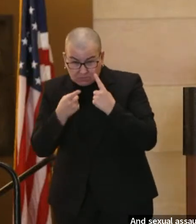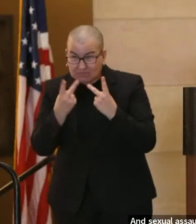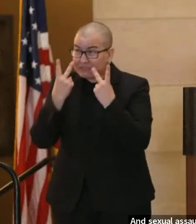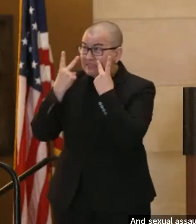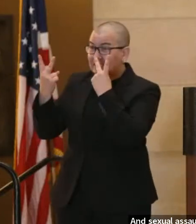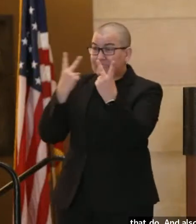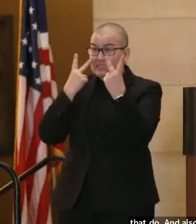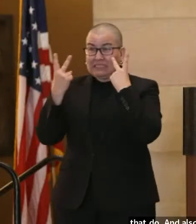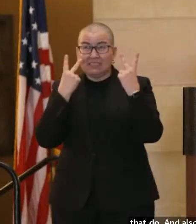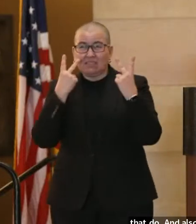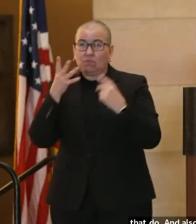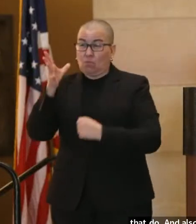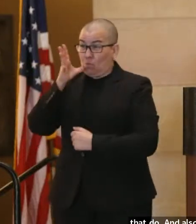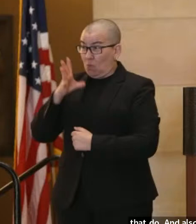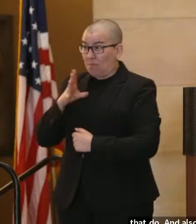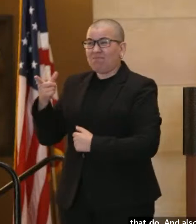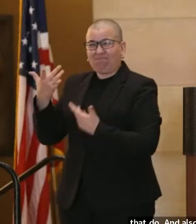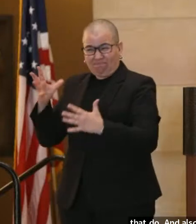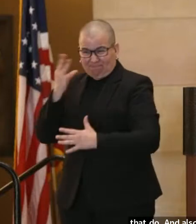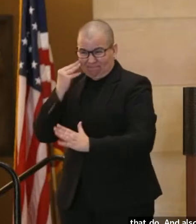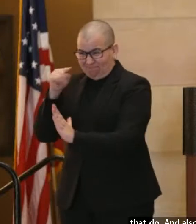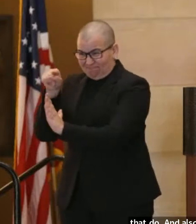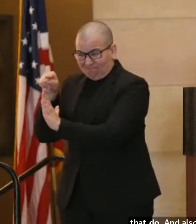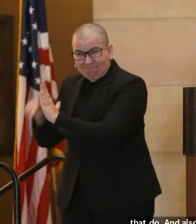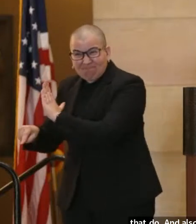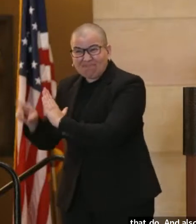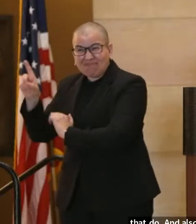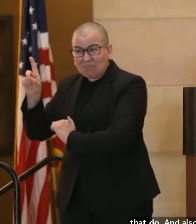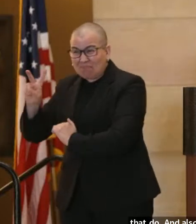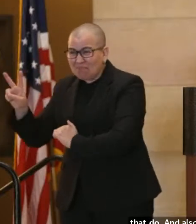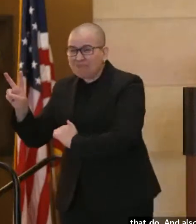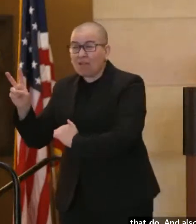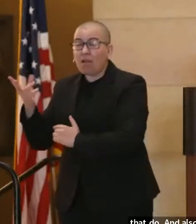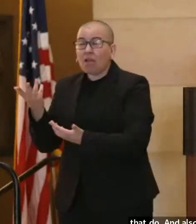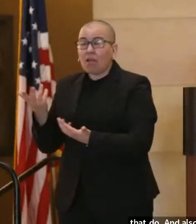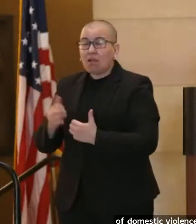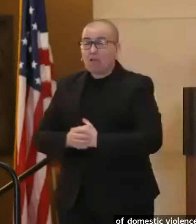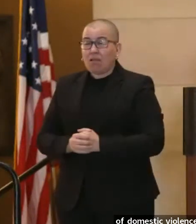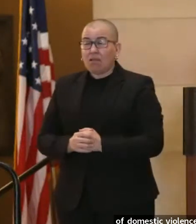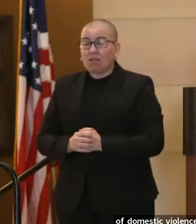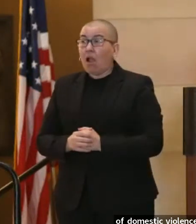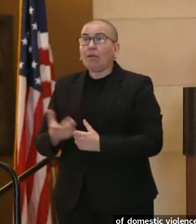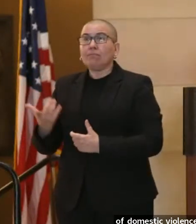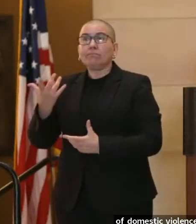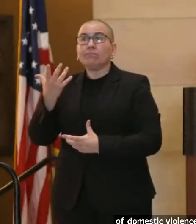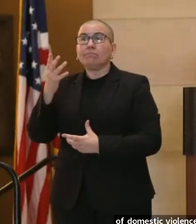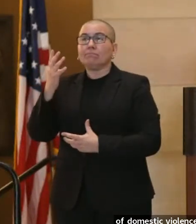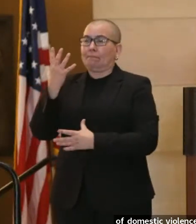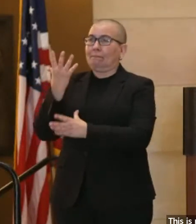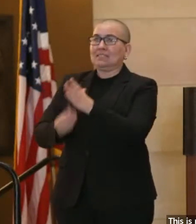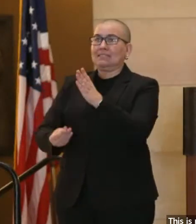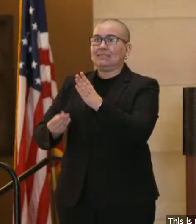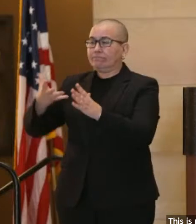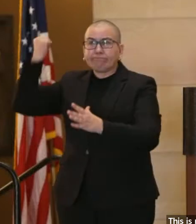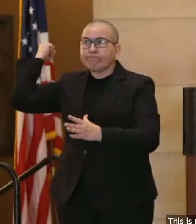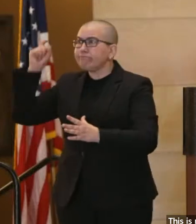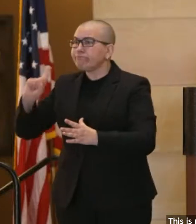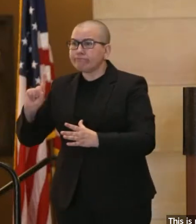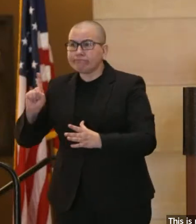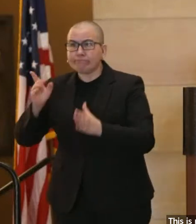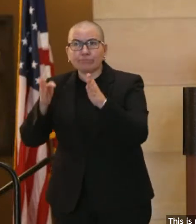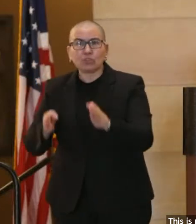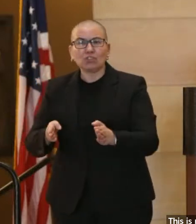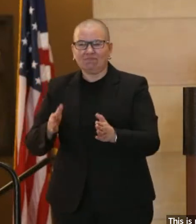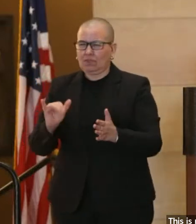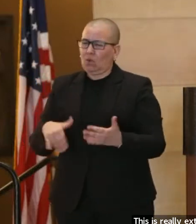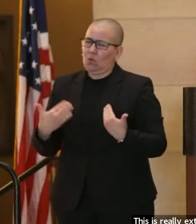of domestic violence, and the missing and the murdered women. This is really extremely important for us, you know, to be able to start, you know, the